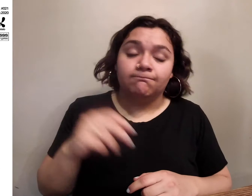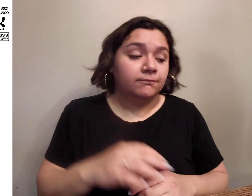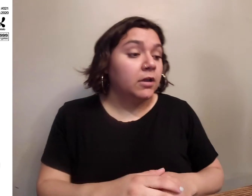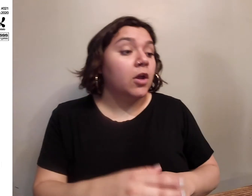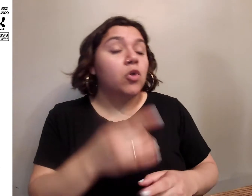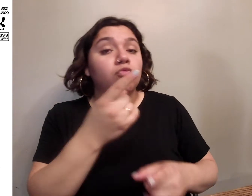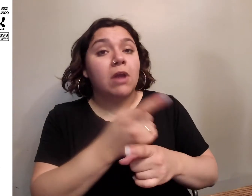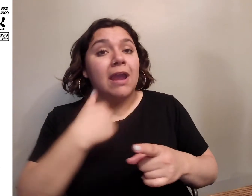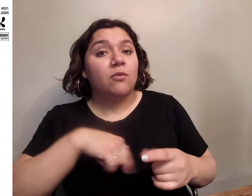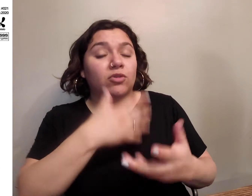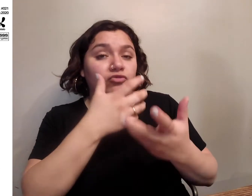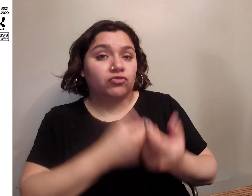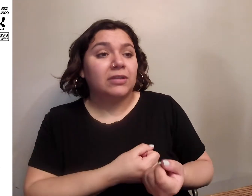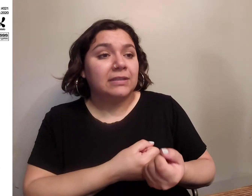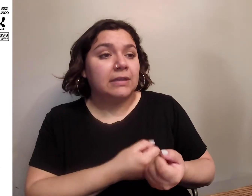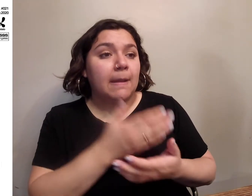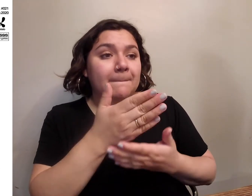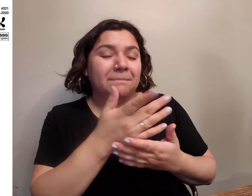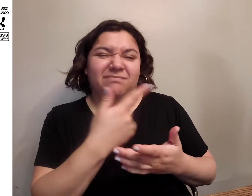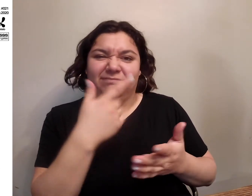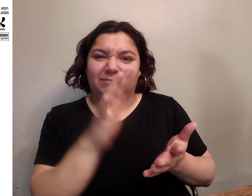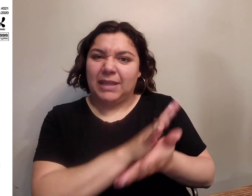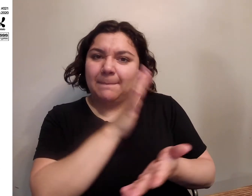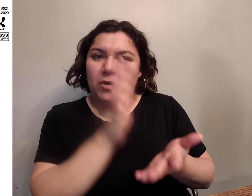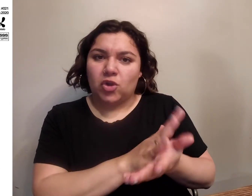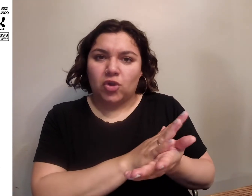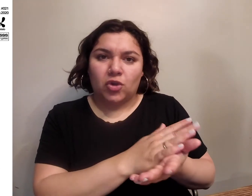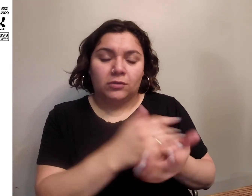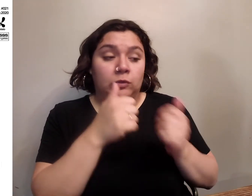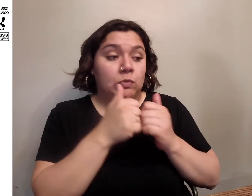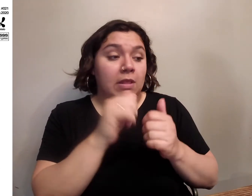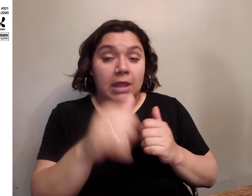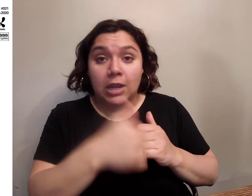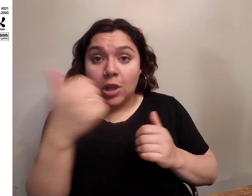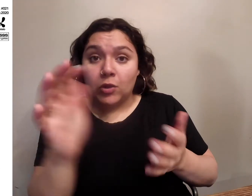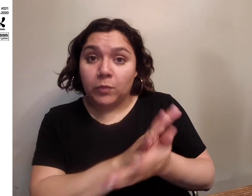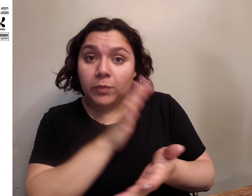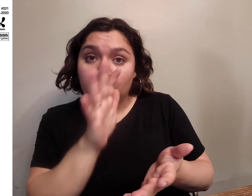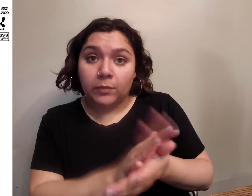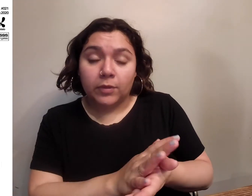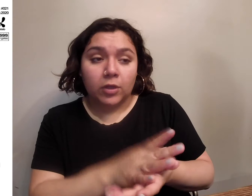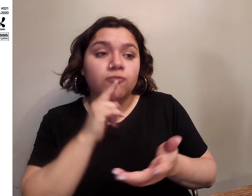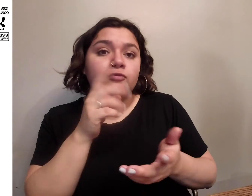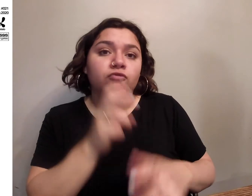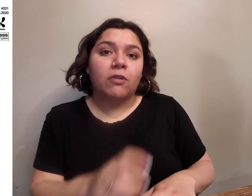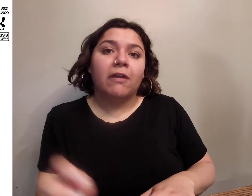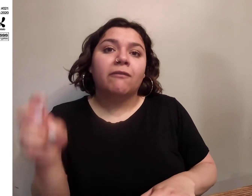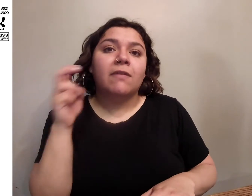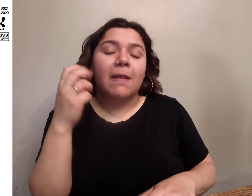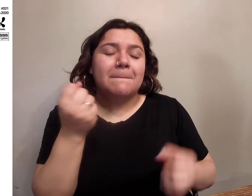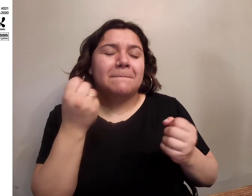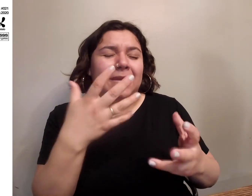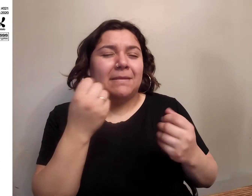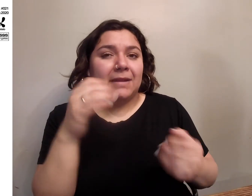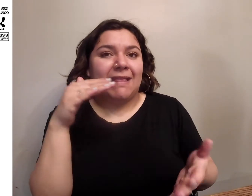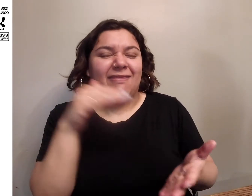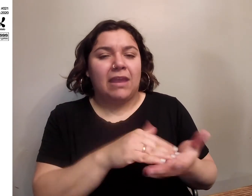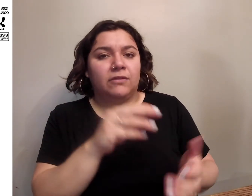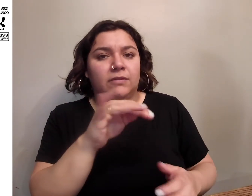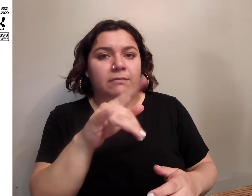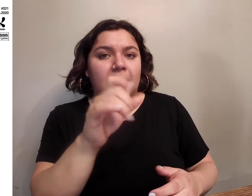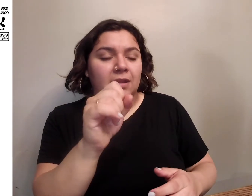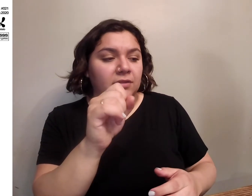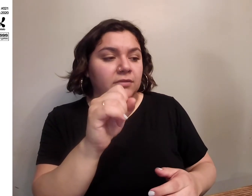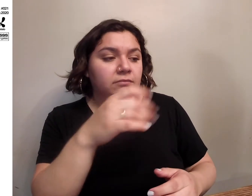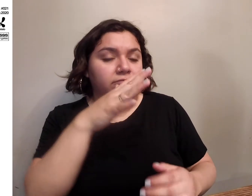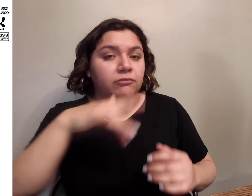we trust a piece of paper on another piece of paper to travel thousands of miles